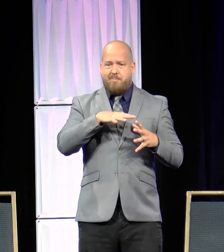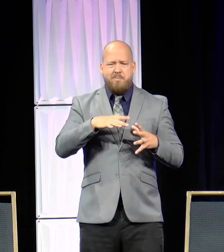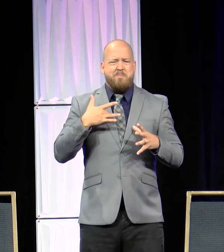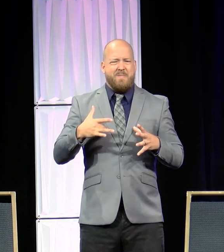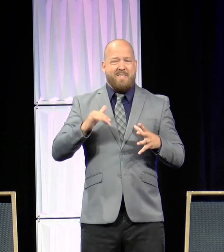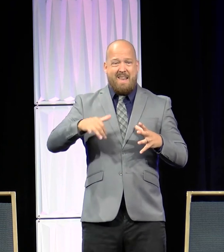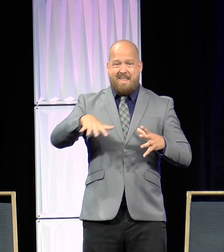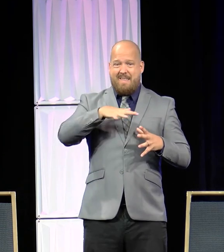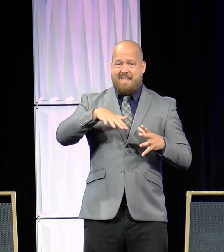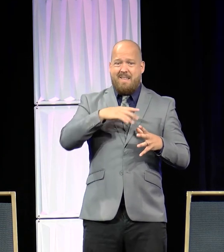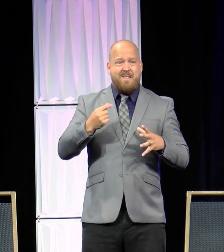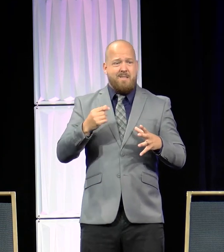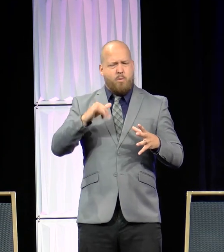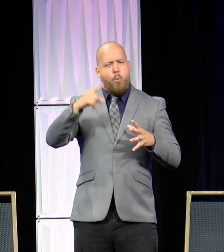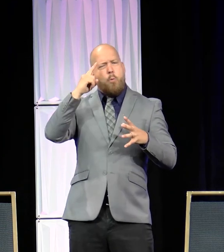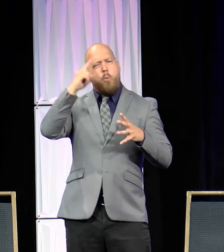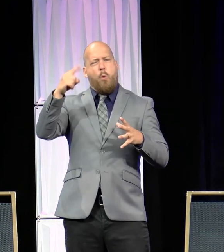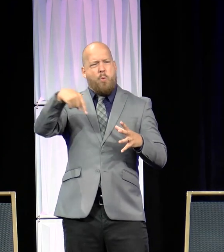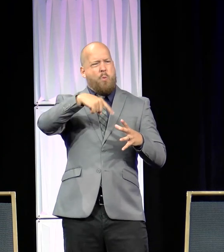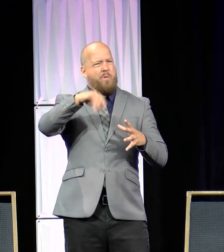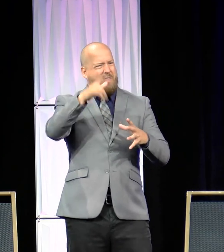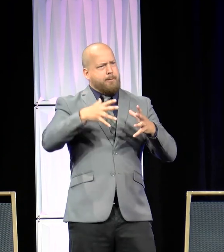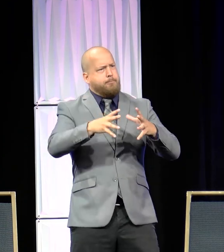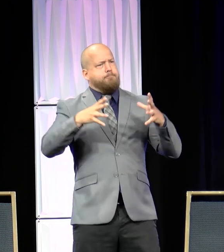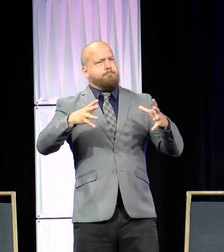that relationship. And the sisters,